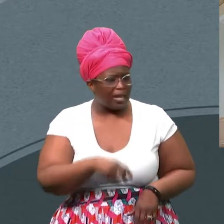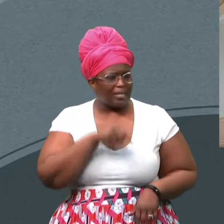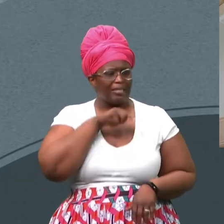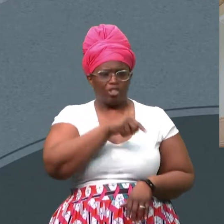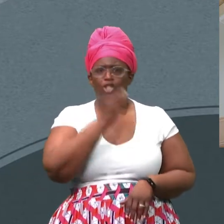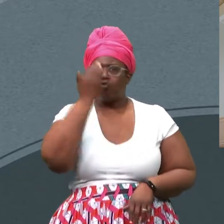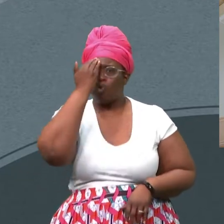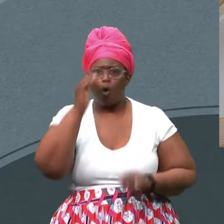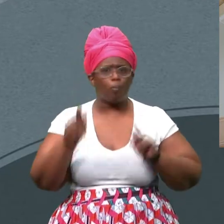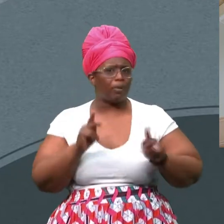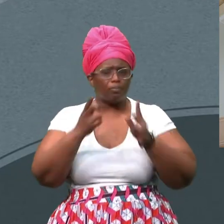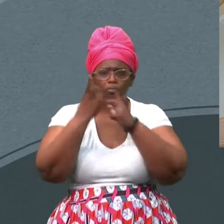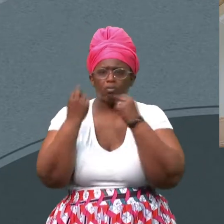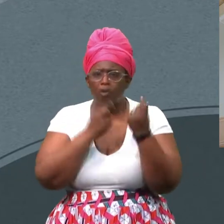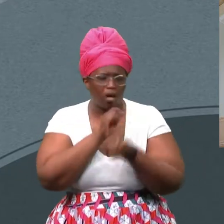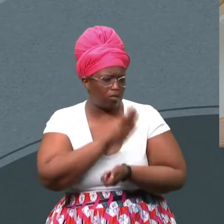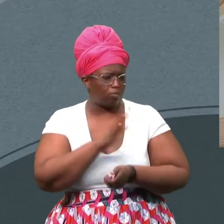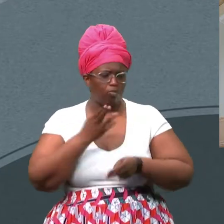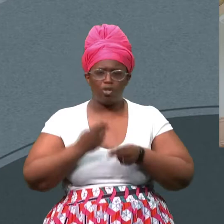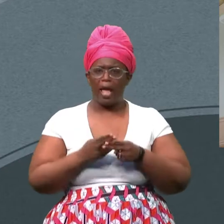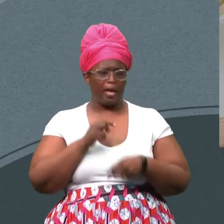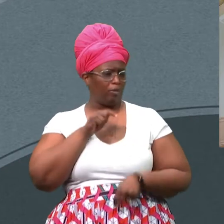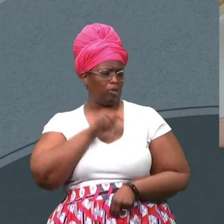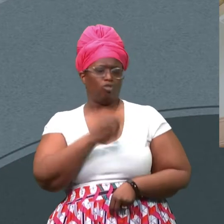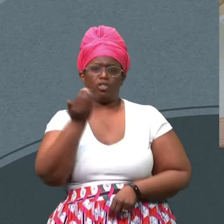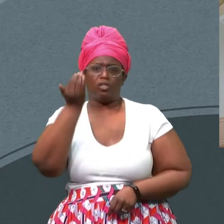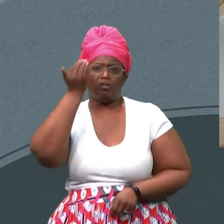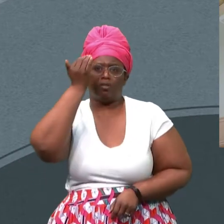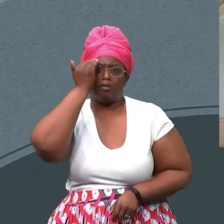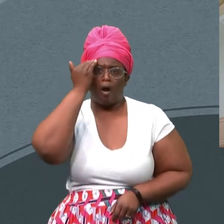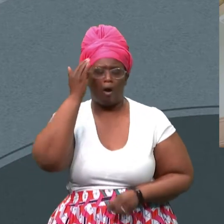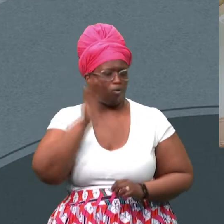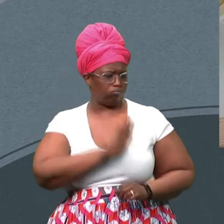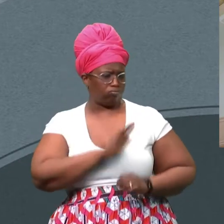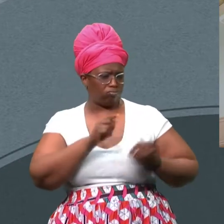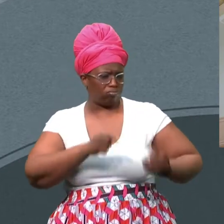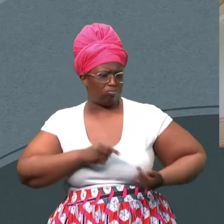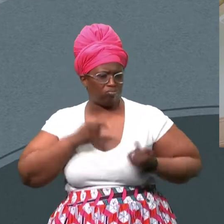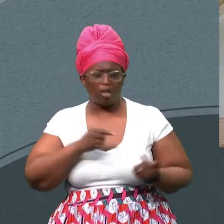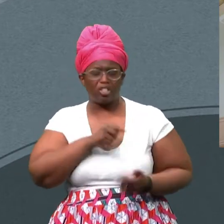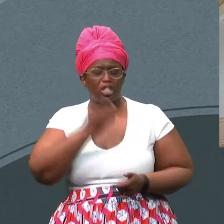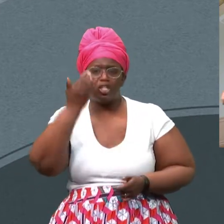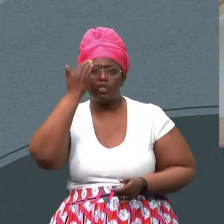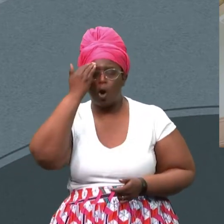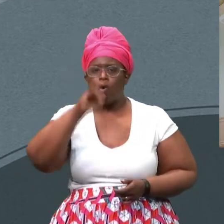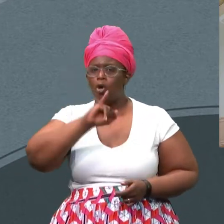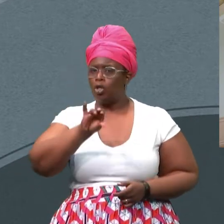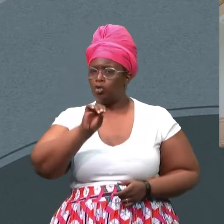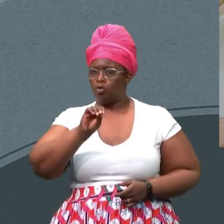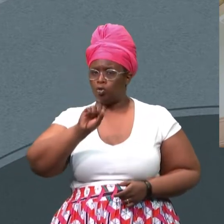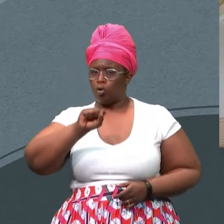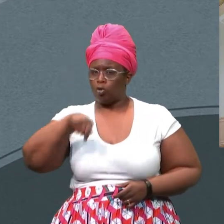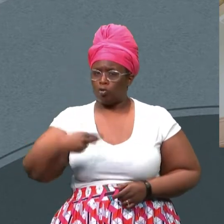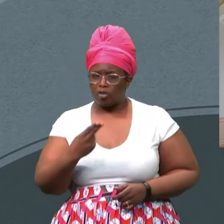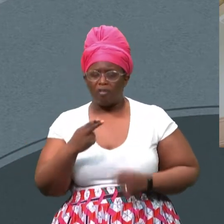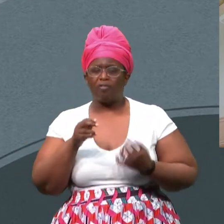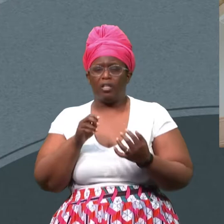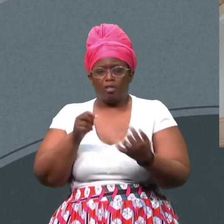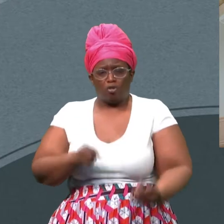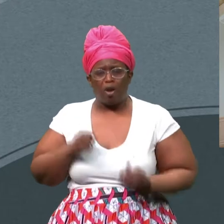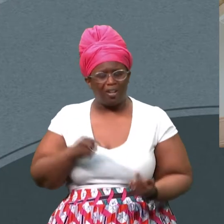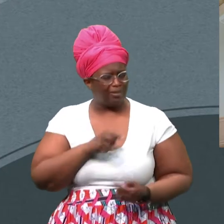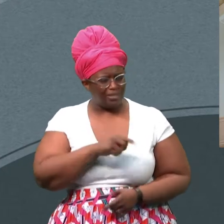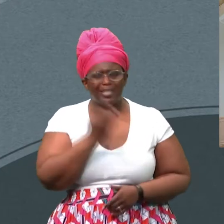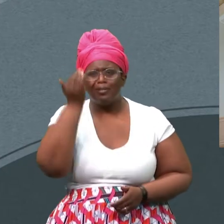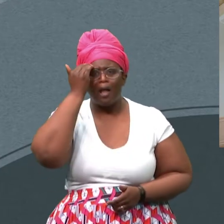say about her. She's not in denial about what the struggle may be for the man, Joseph, that she's betrothed to. She's not in denial about